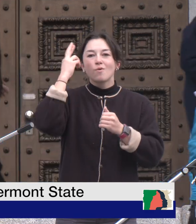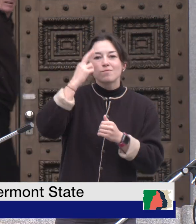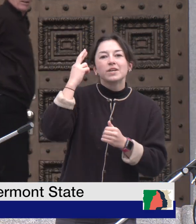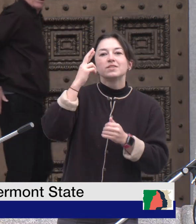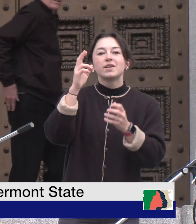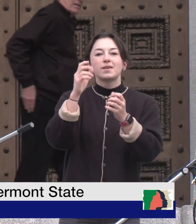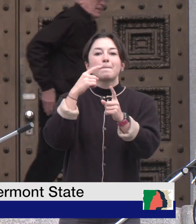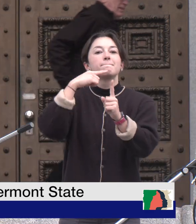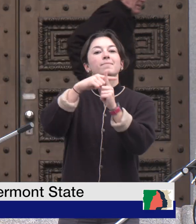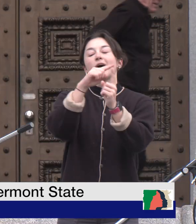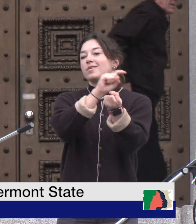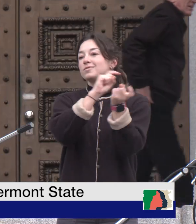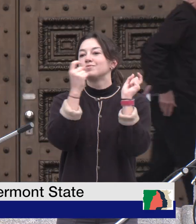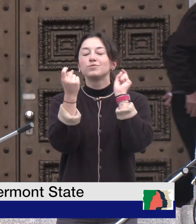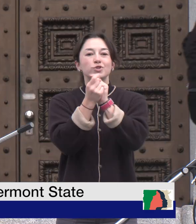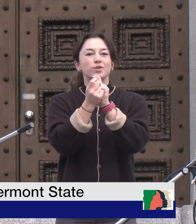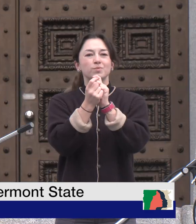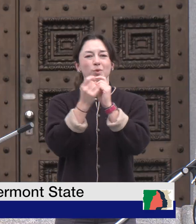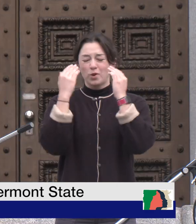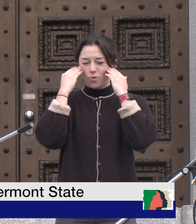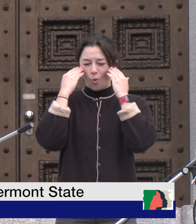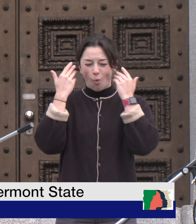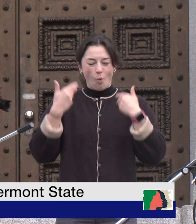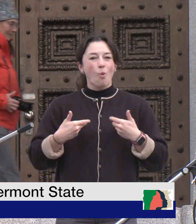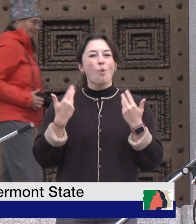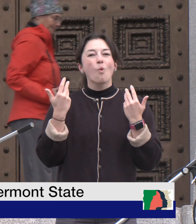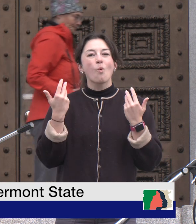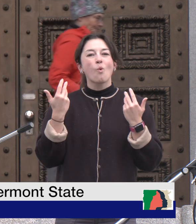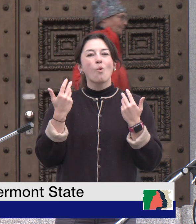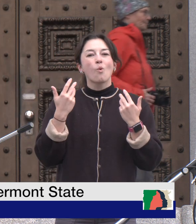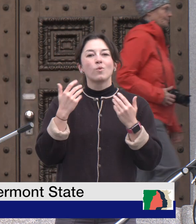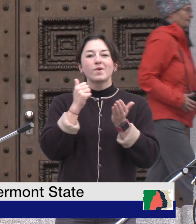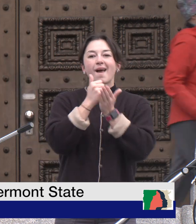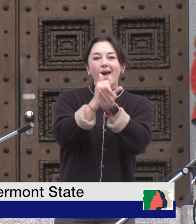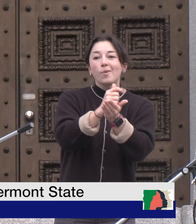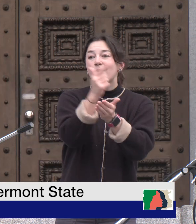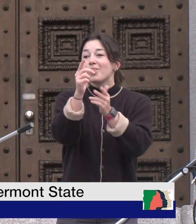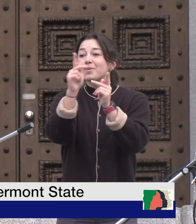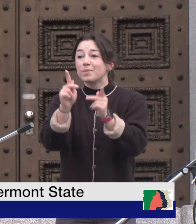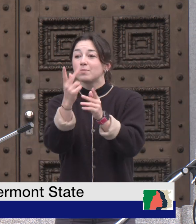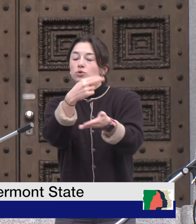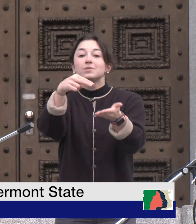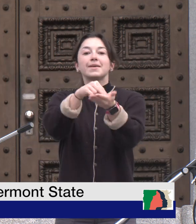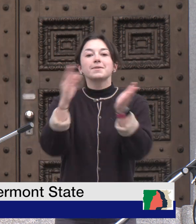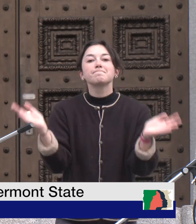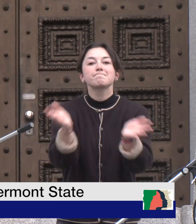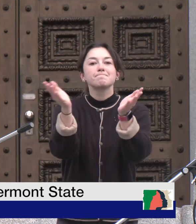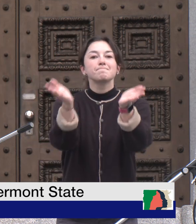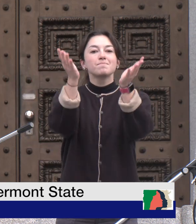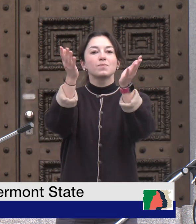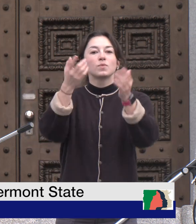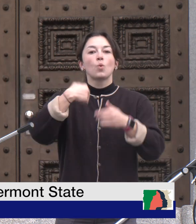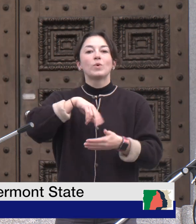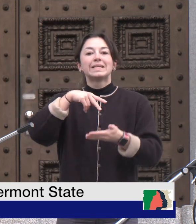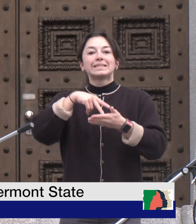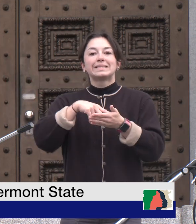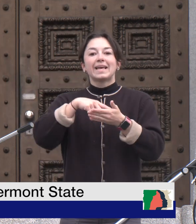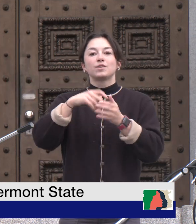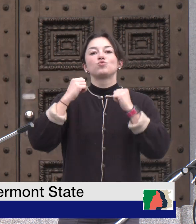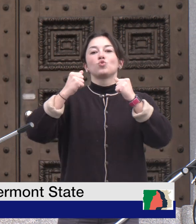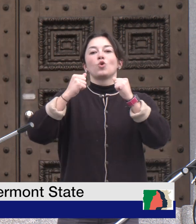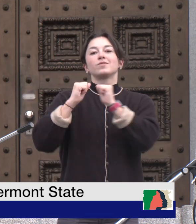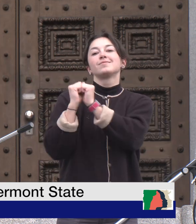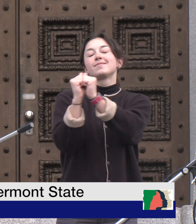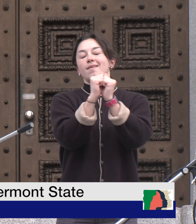change. We know this. We know this because when we help others to stand up and be heard, we stand stronger